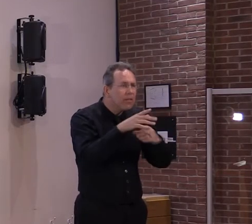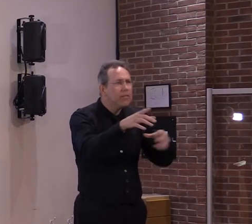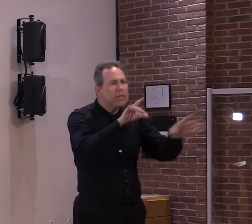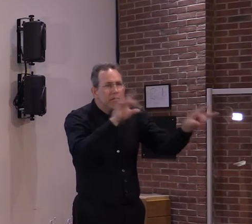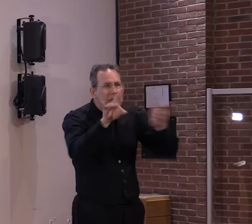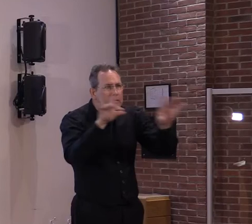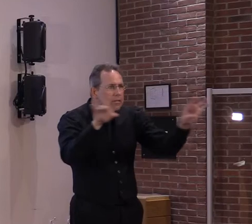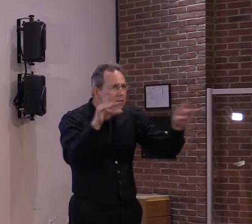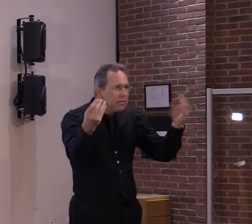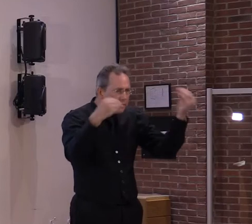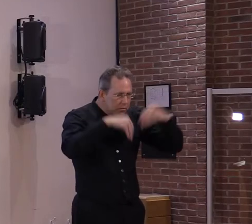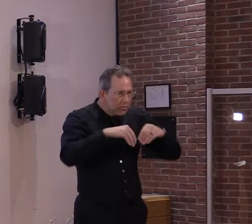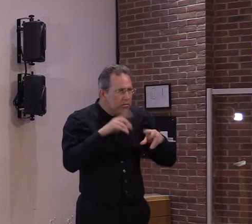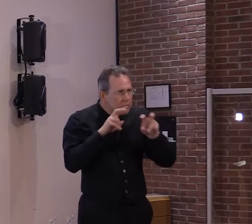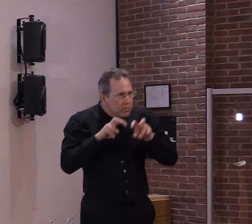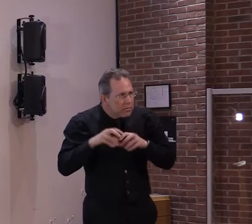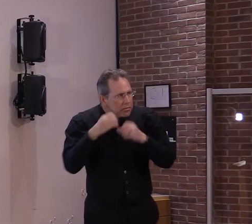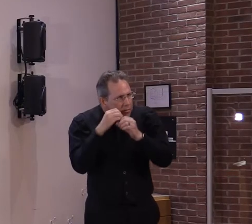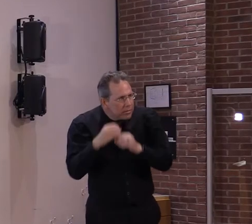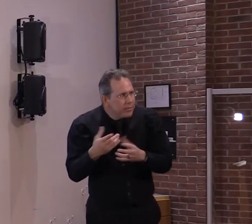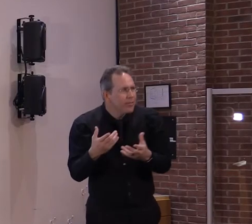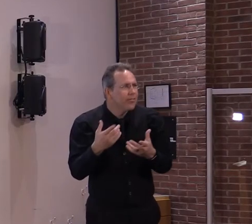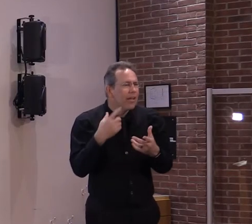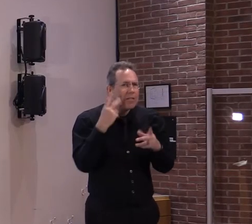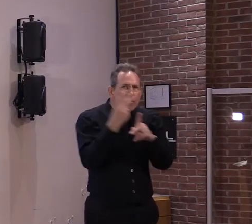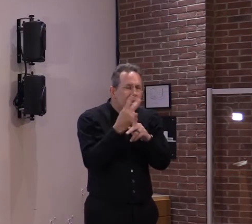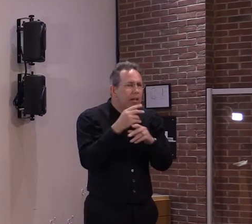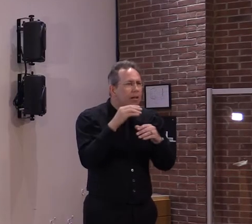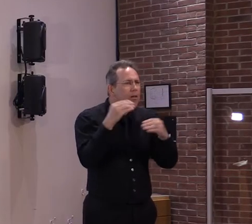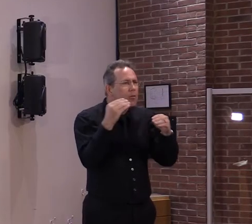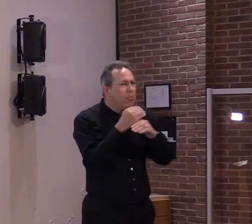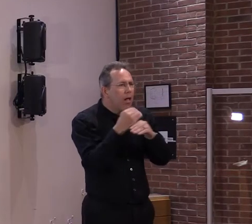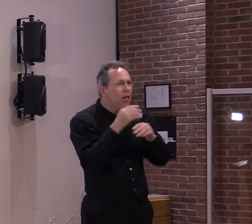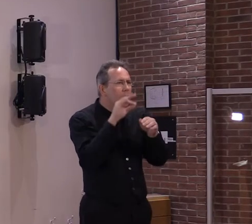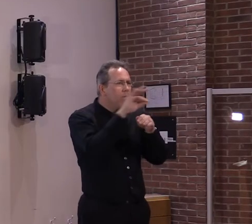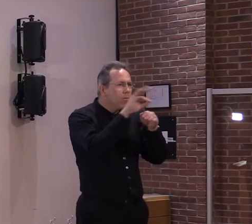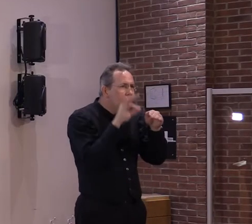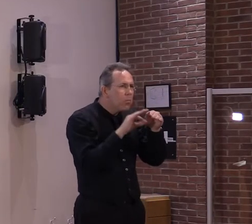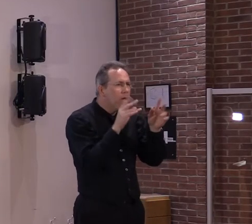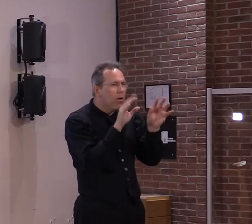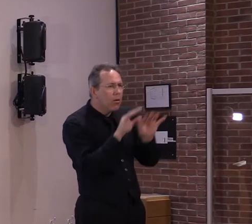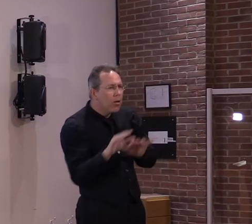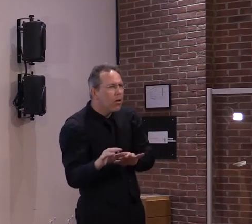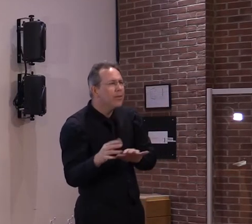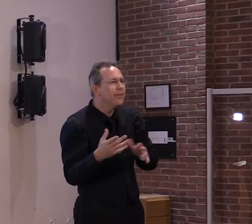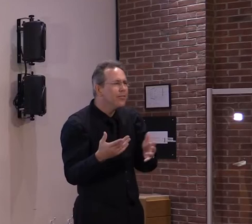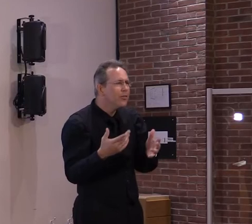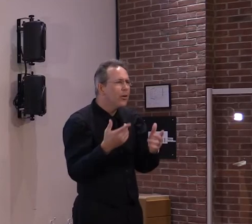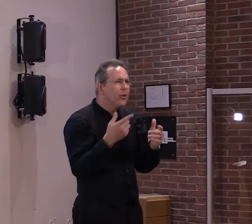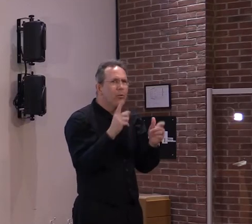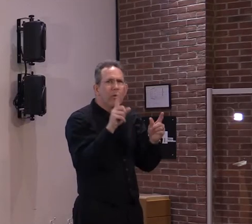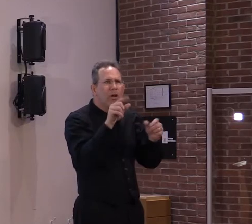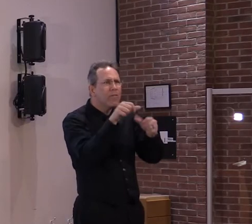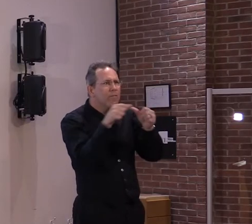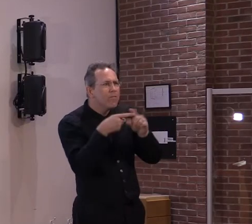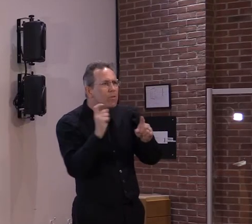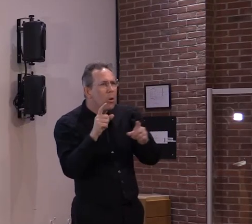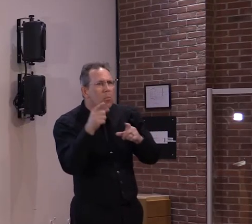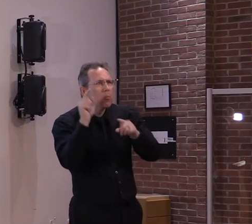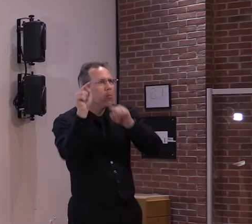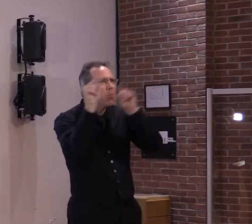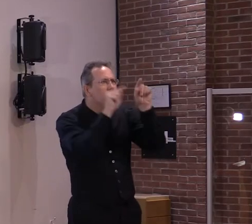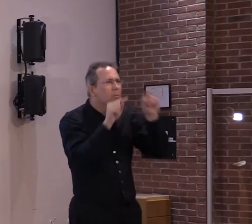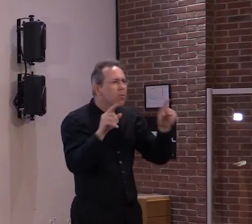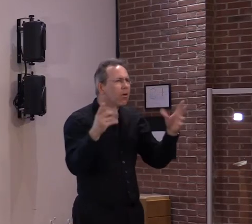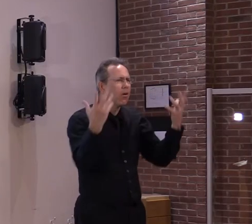of the case, as well as geographic, to determine which ones are going to be used for whole genome